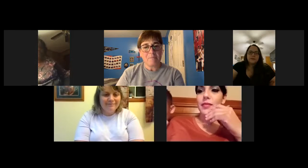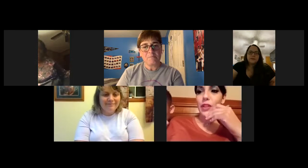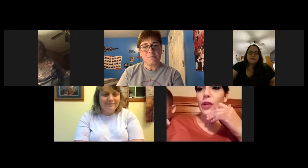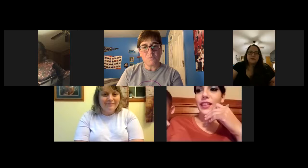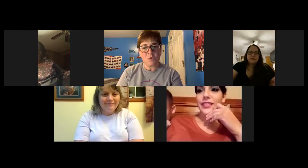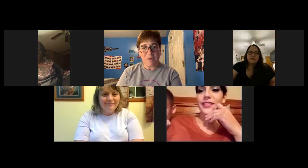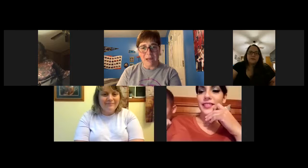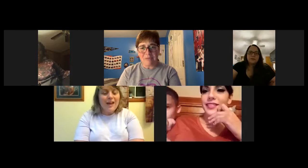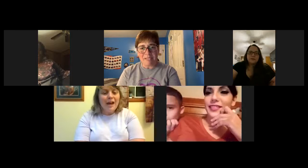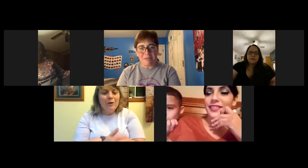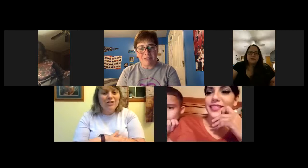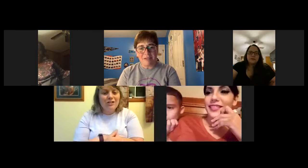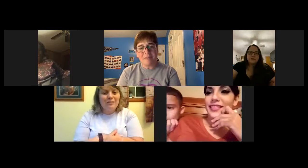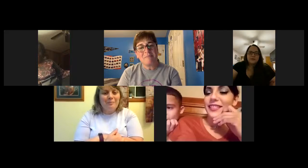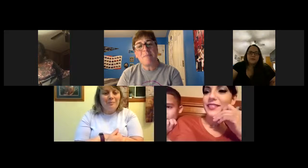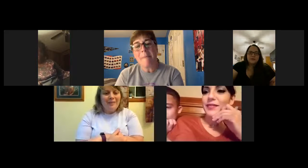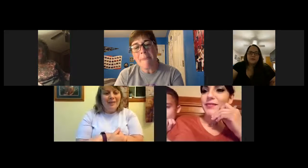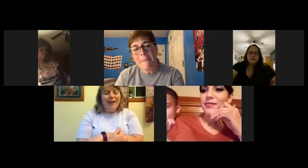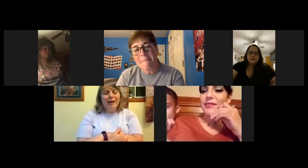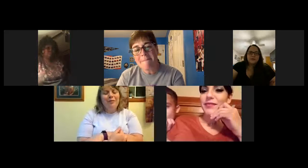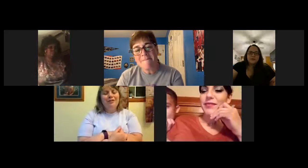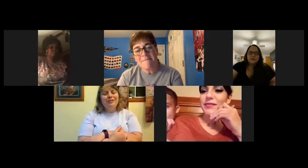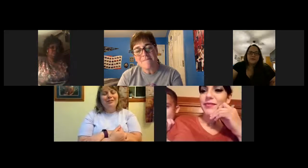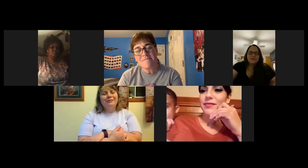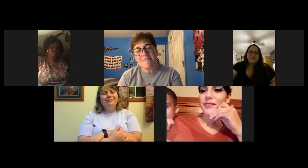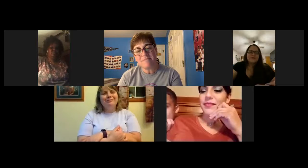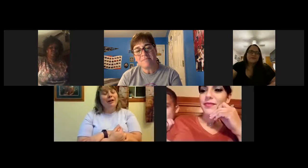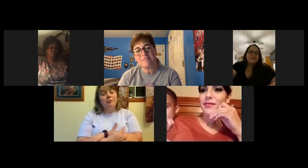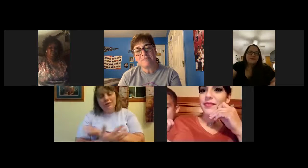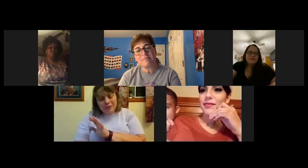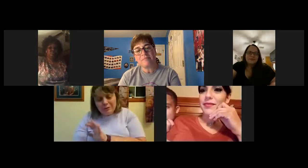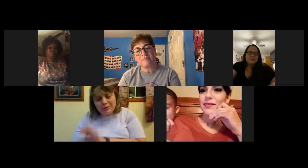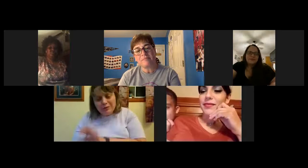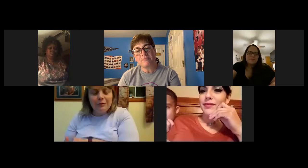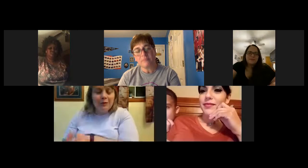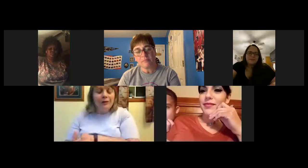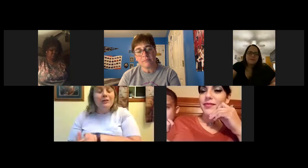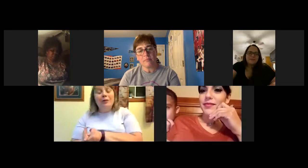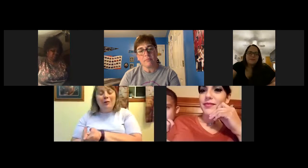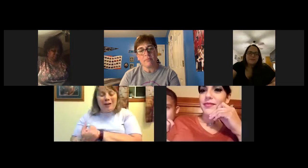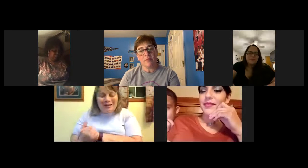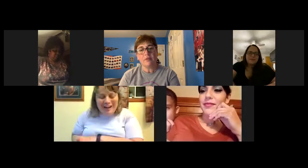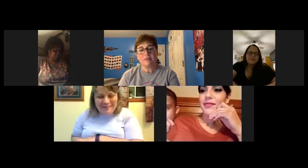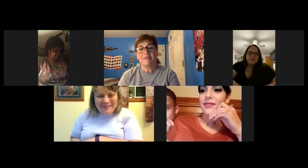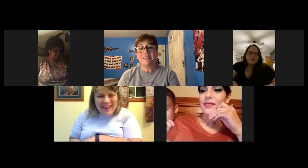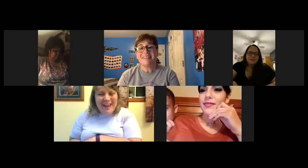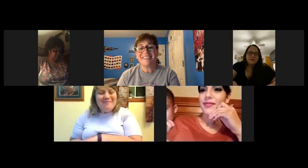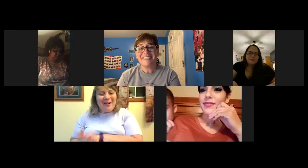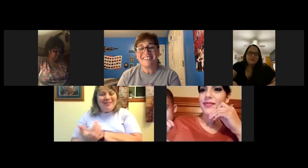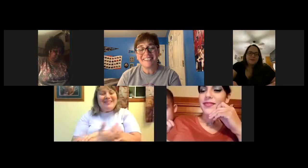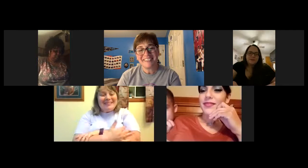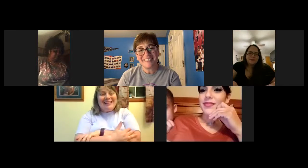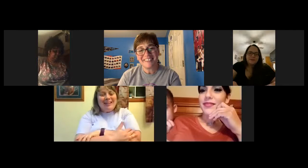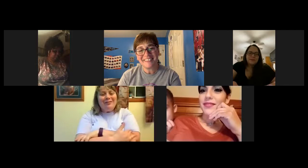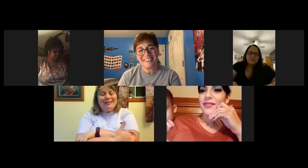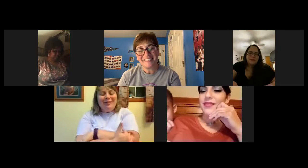But yeah, with one baptism. I watched, I didn't watch the whole service, I'll be honest, but I watched part